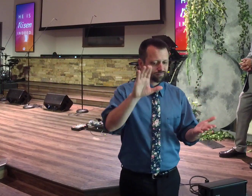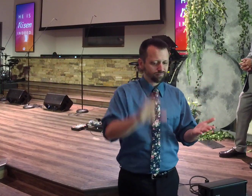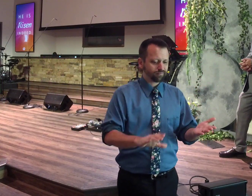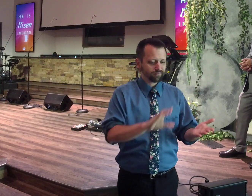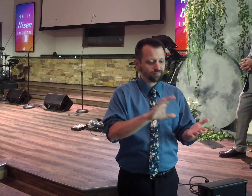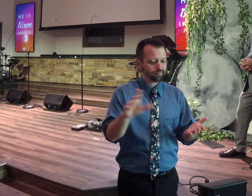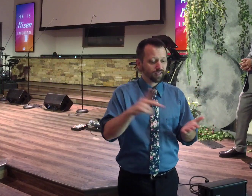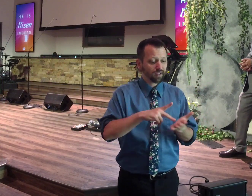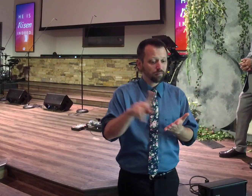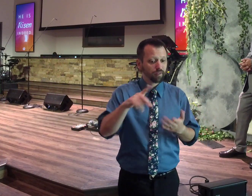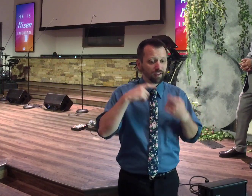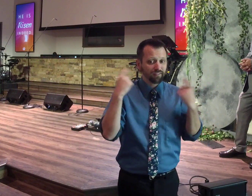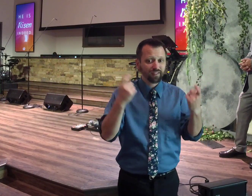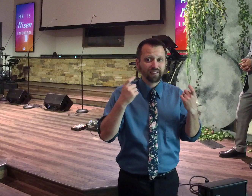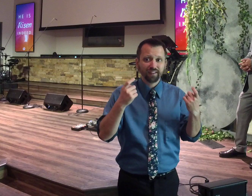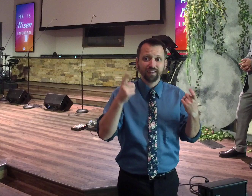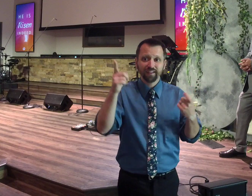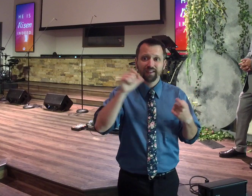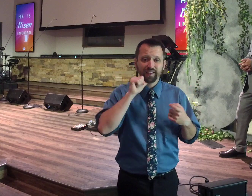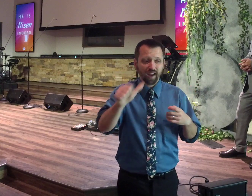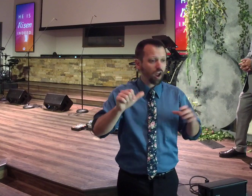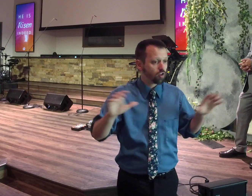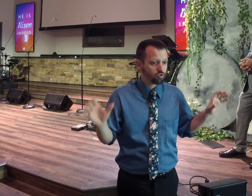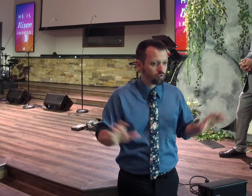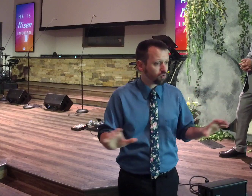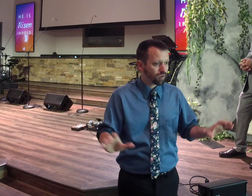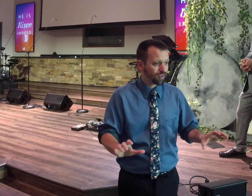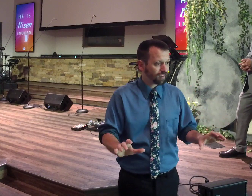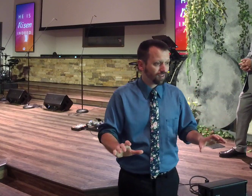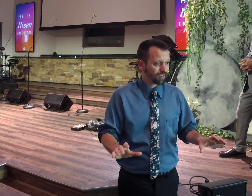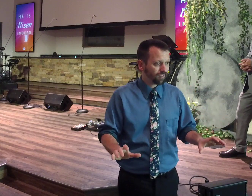sins he didn't commit,